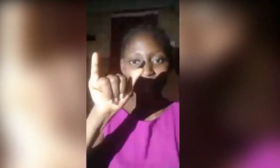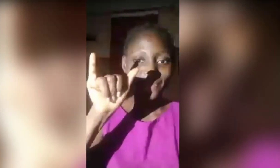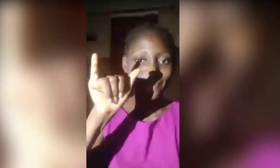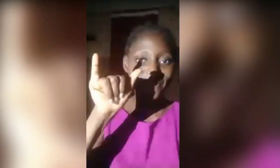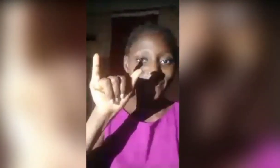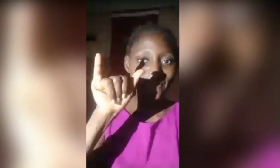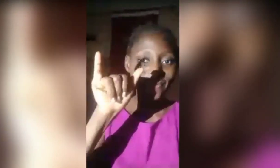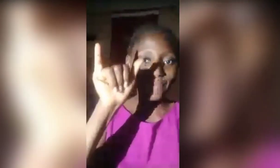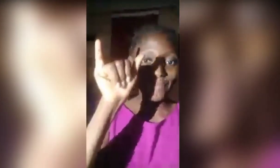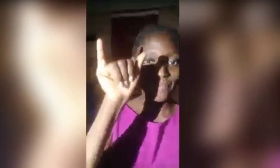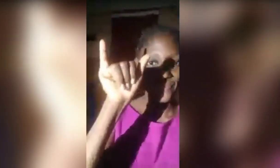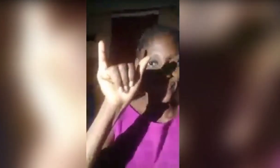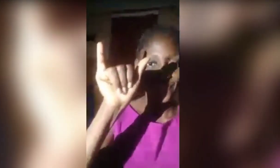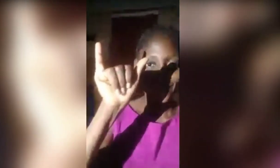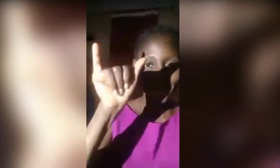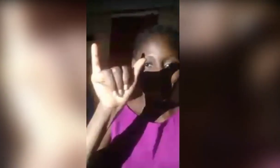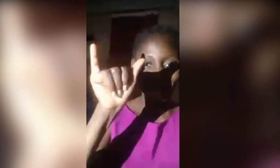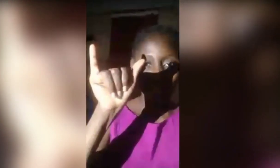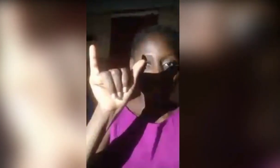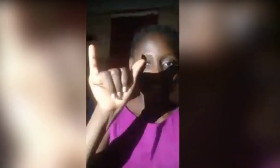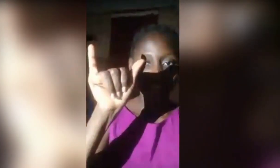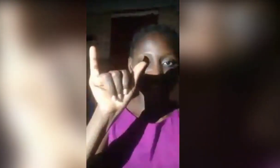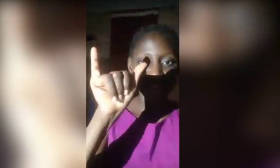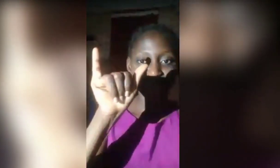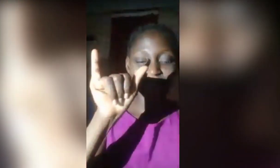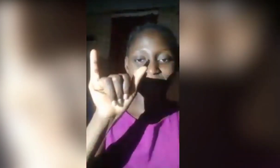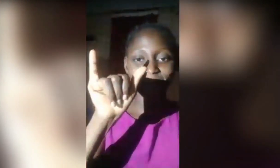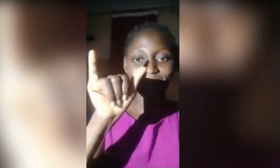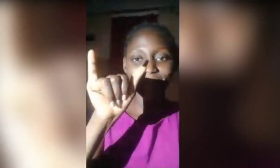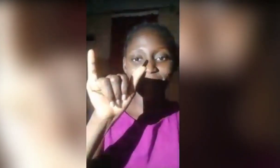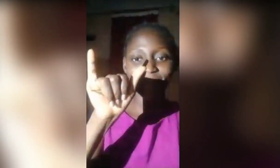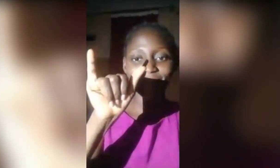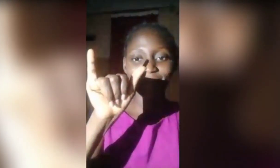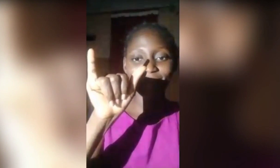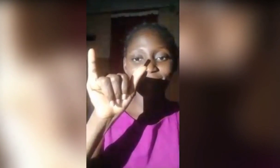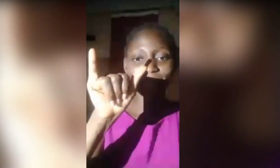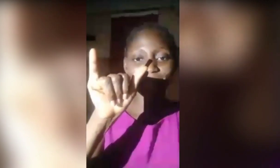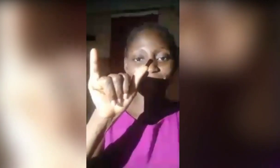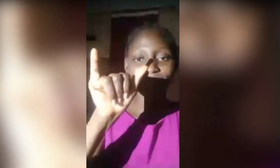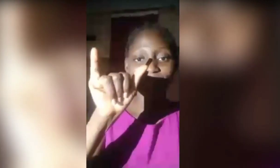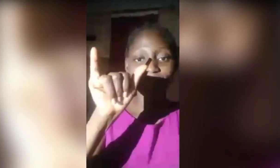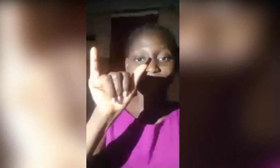Okay, I think our screen is frozen. Okay, yeah. And then Z.